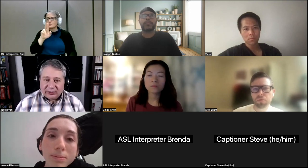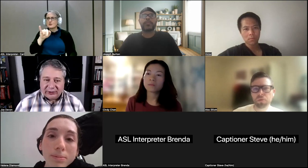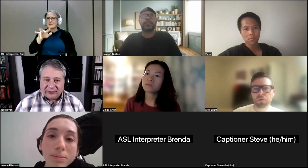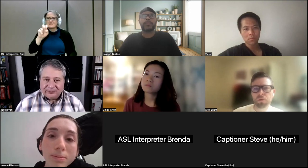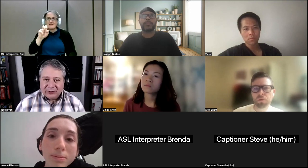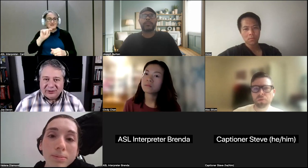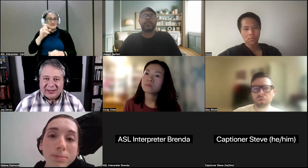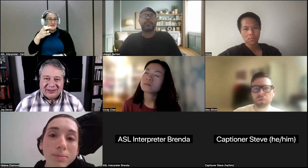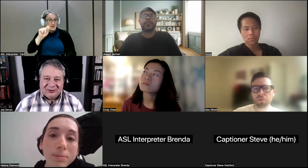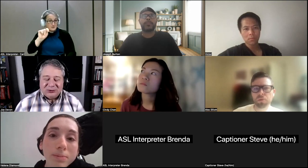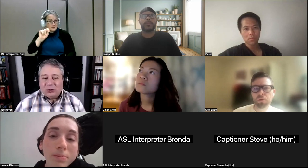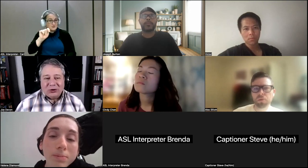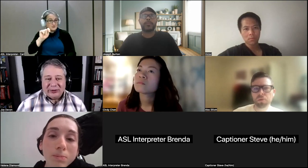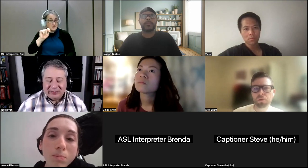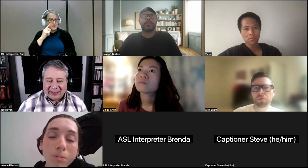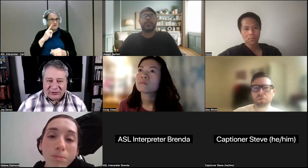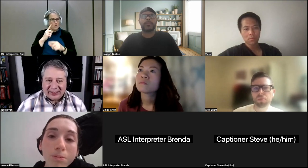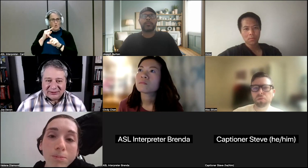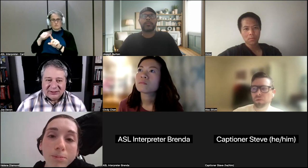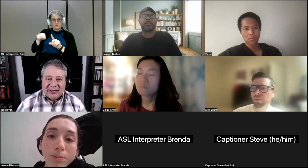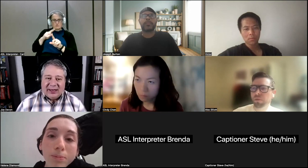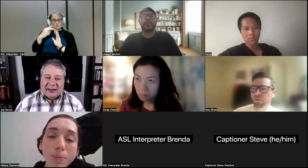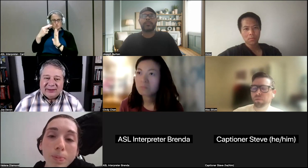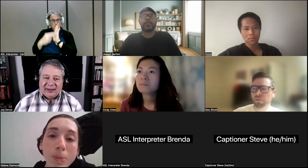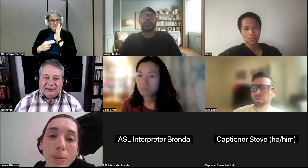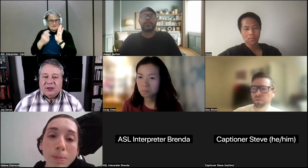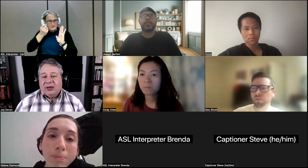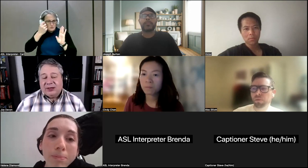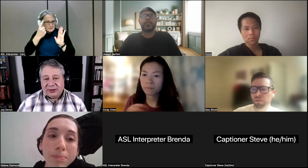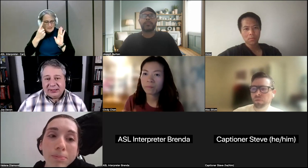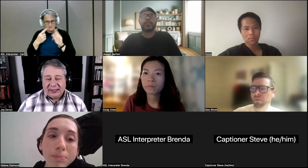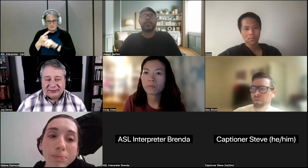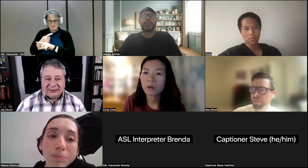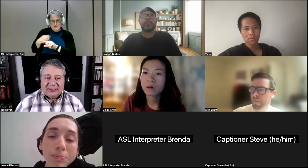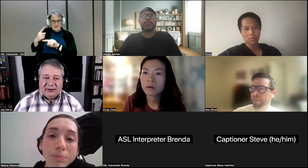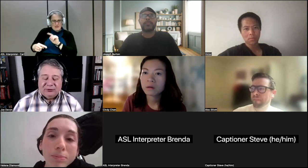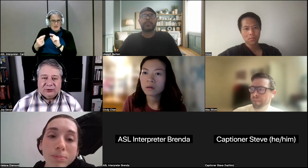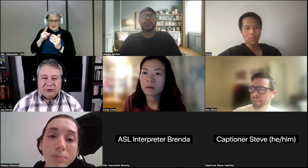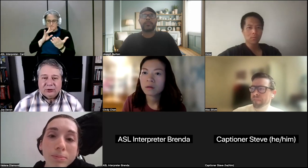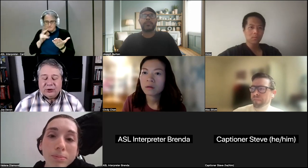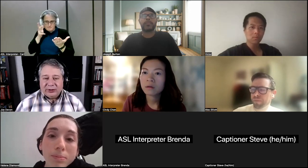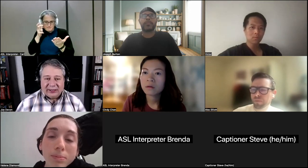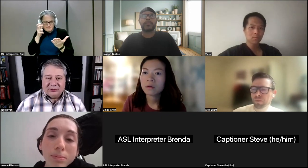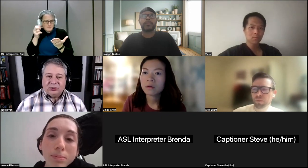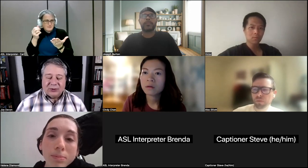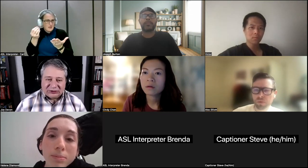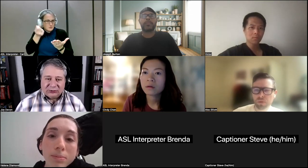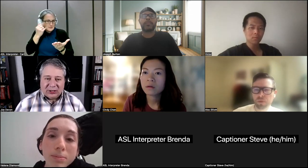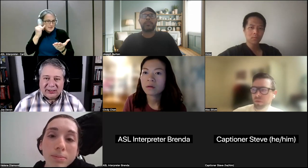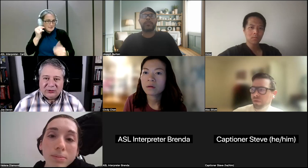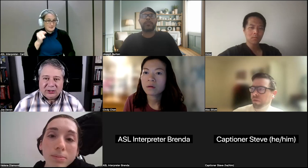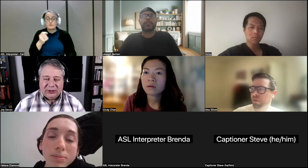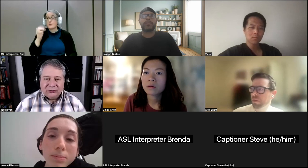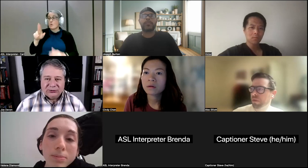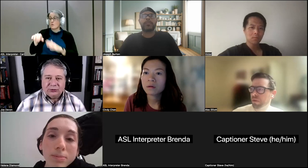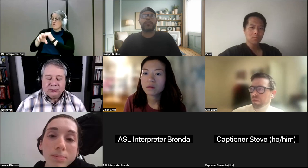screen reader, then you won't know what the menu is. And then another thing is that if you're going into a restaurant